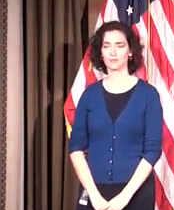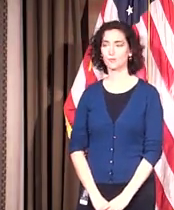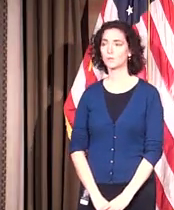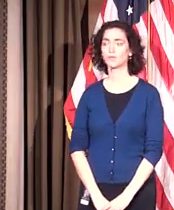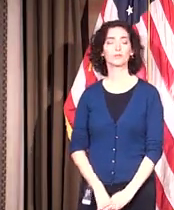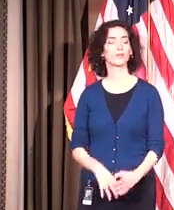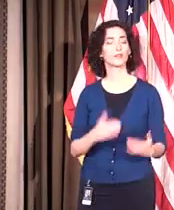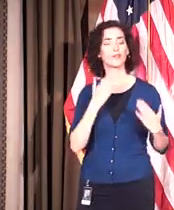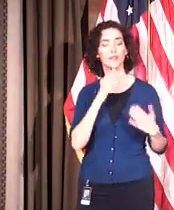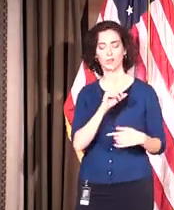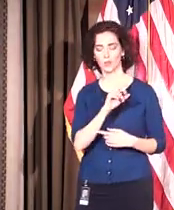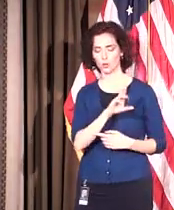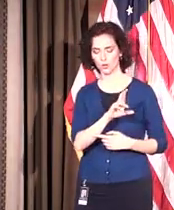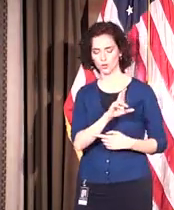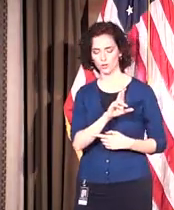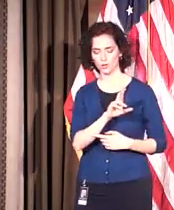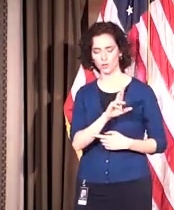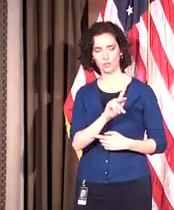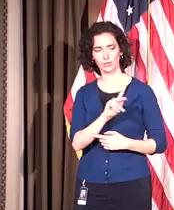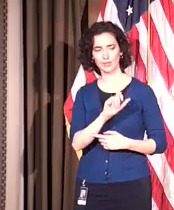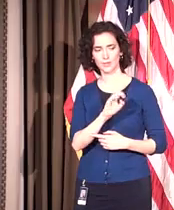Thank you, Dr. Kenner. And